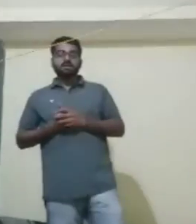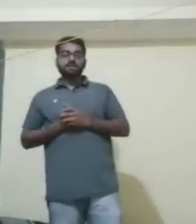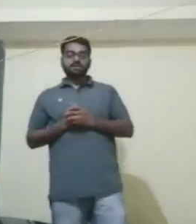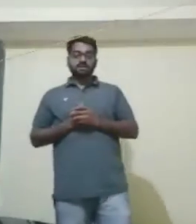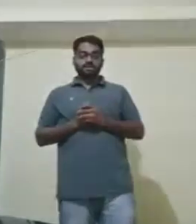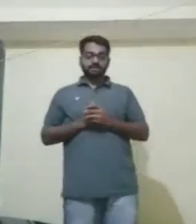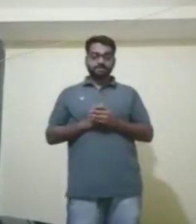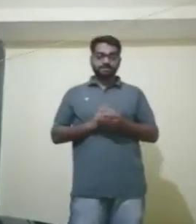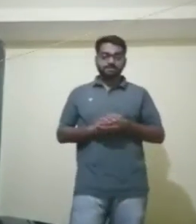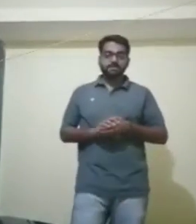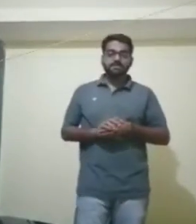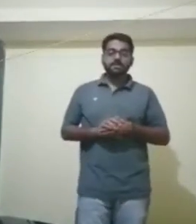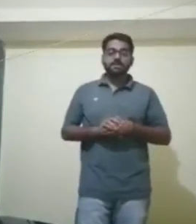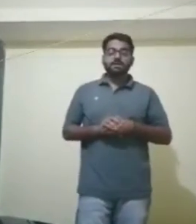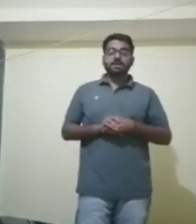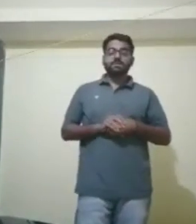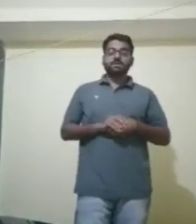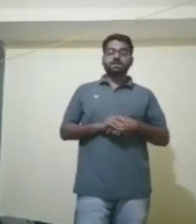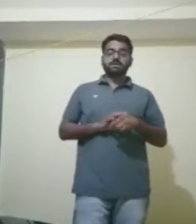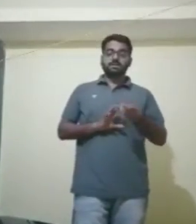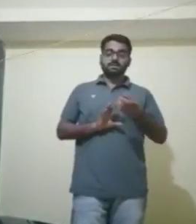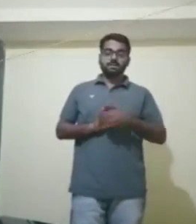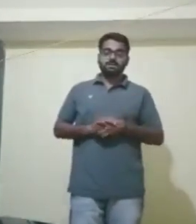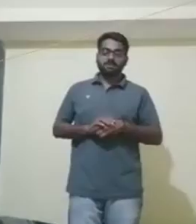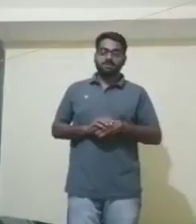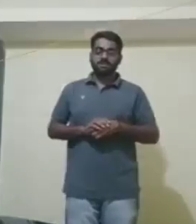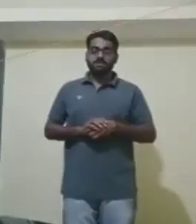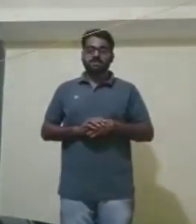in our